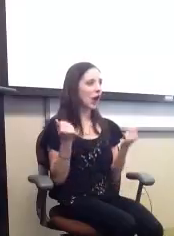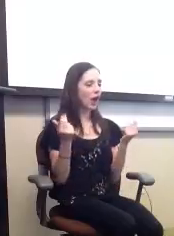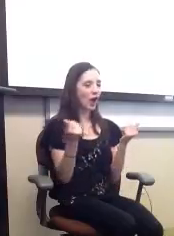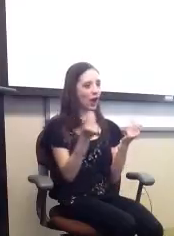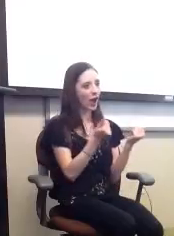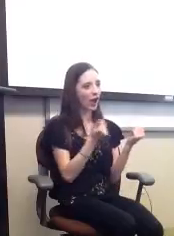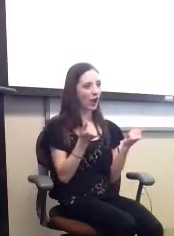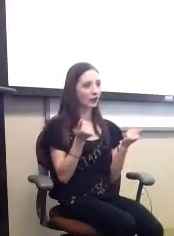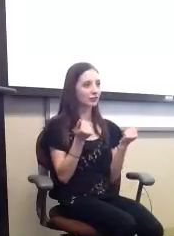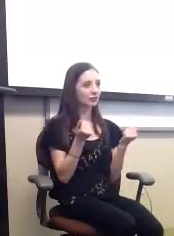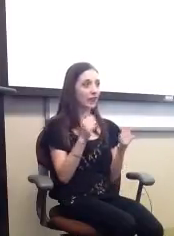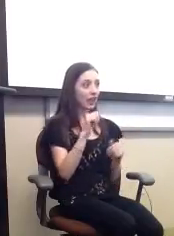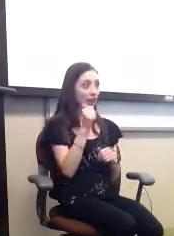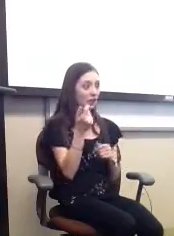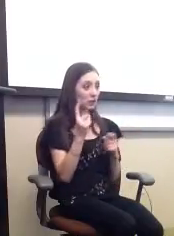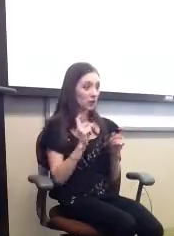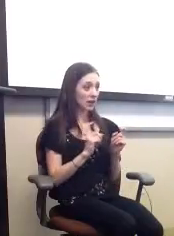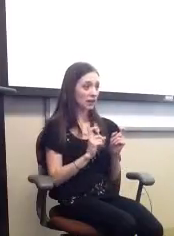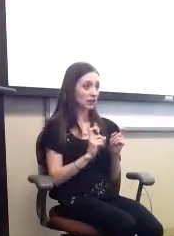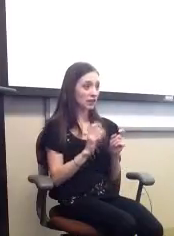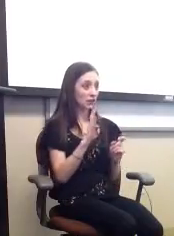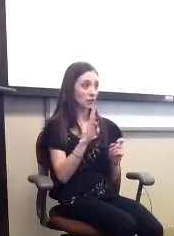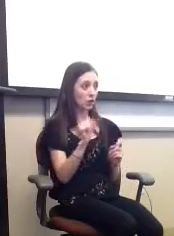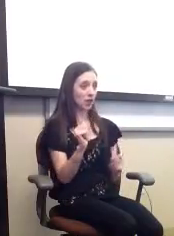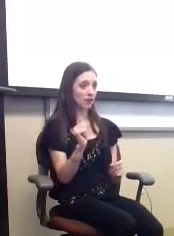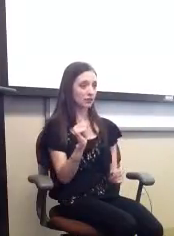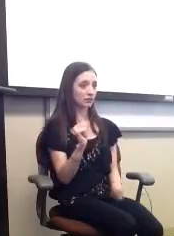What other question, any other questions on the 4A?